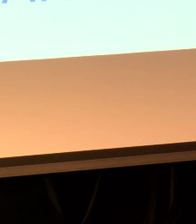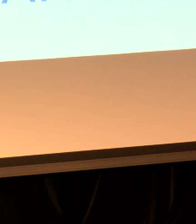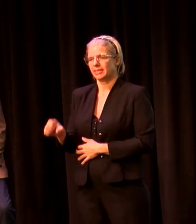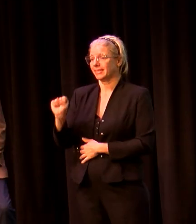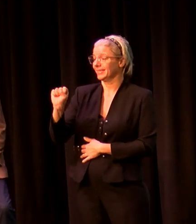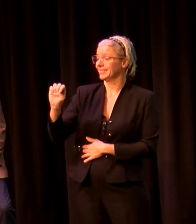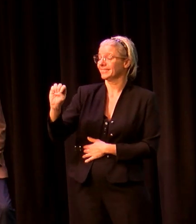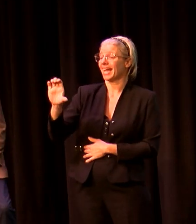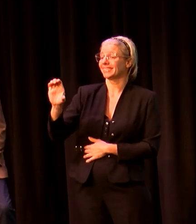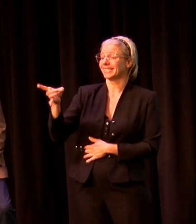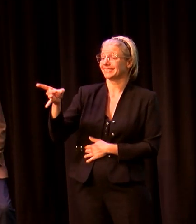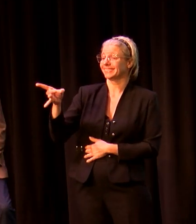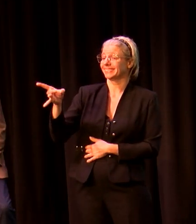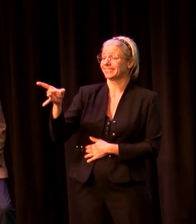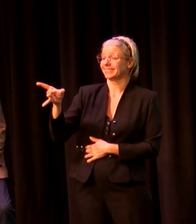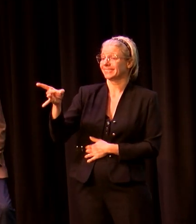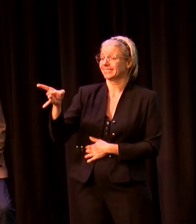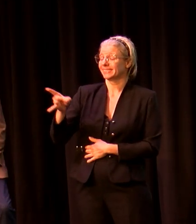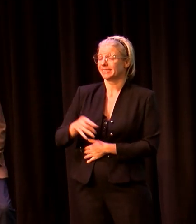And let's see.